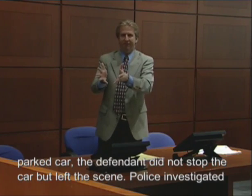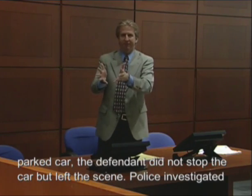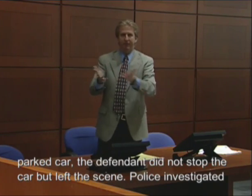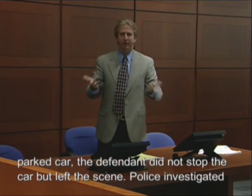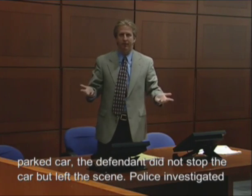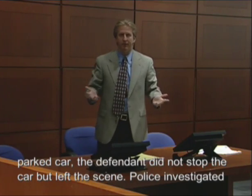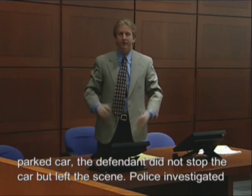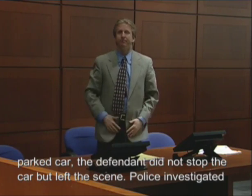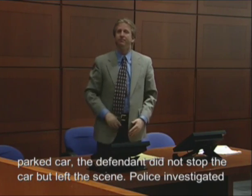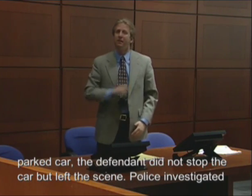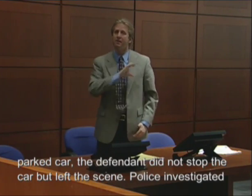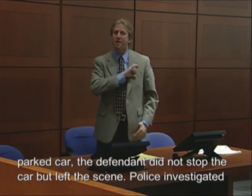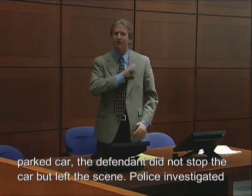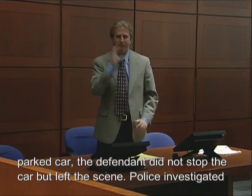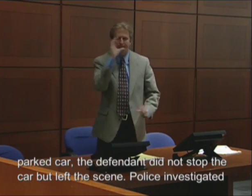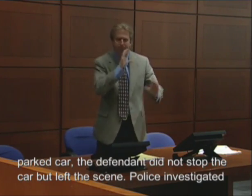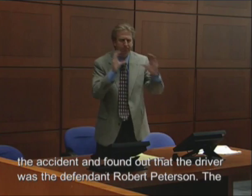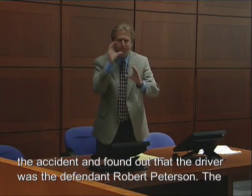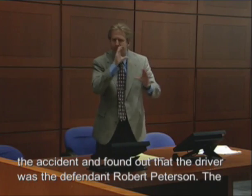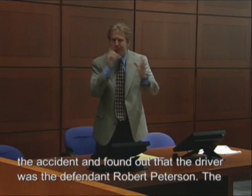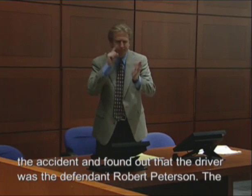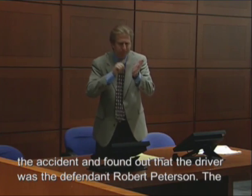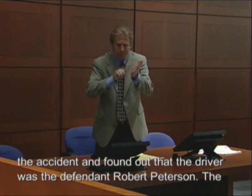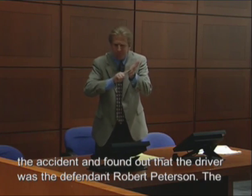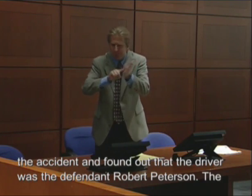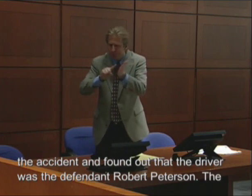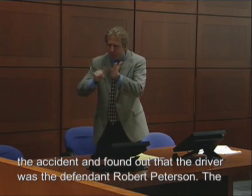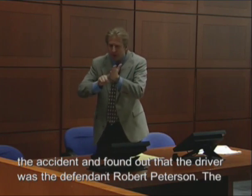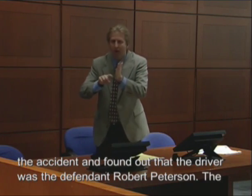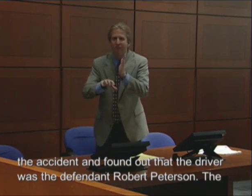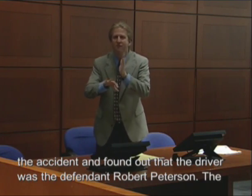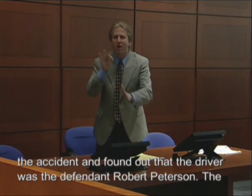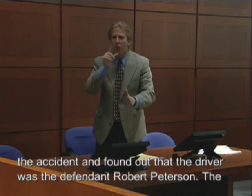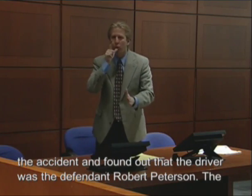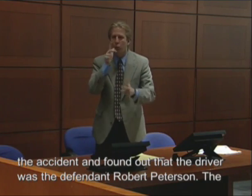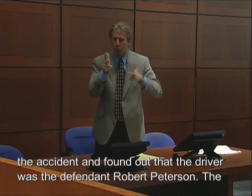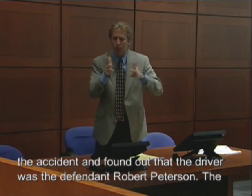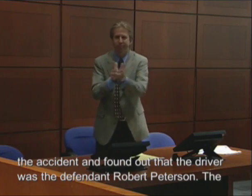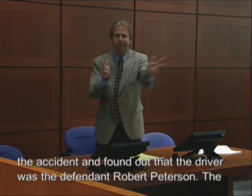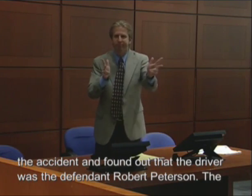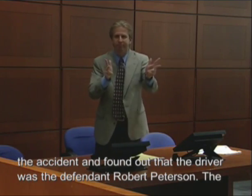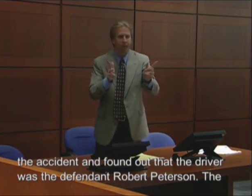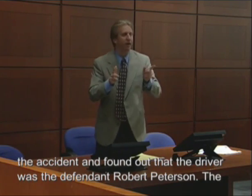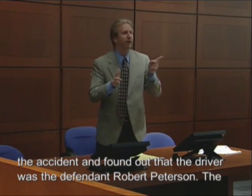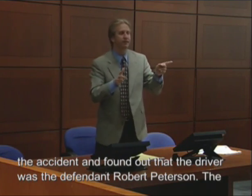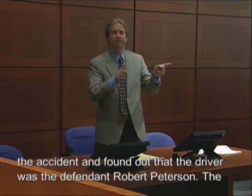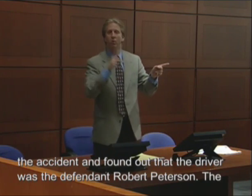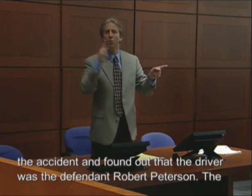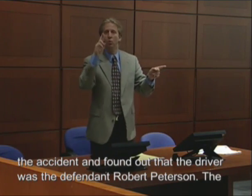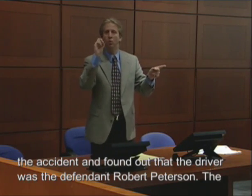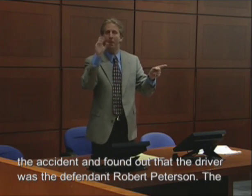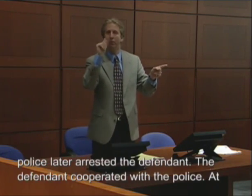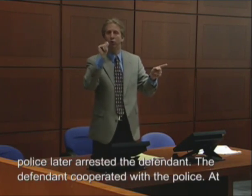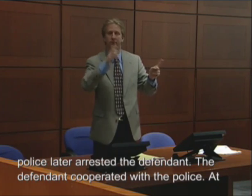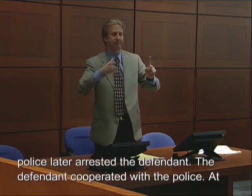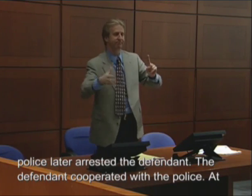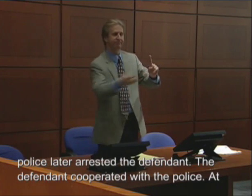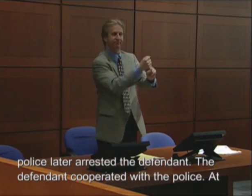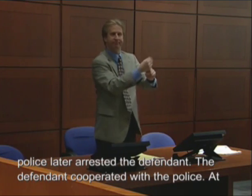scene. Police investigated the accident and found out that the driver was the defendant, Robert Peterson.